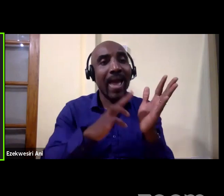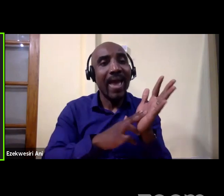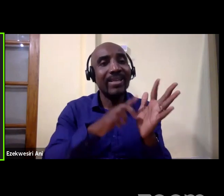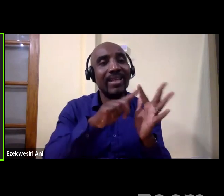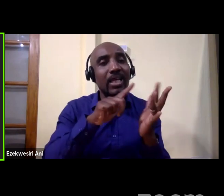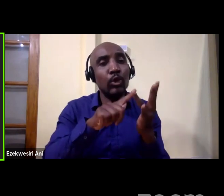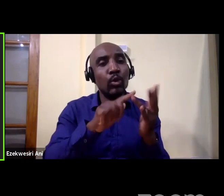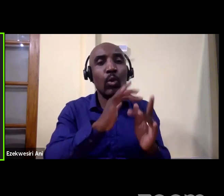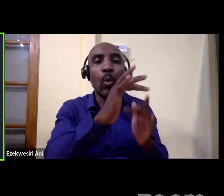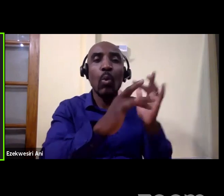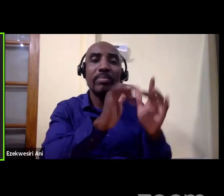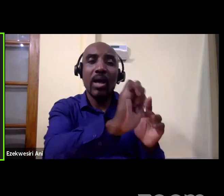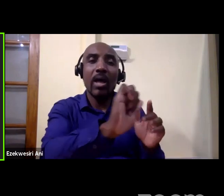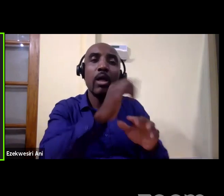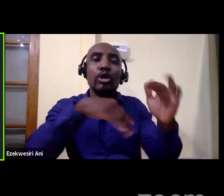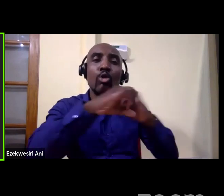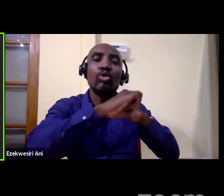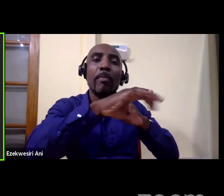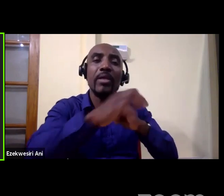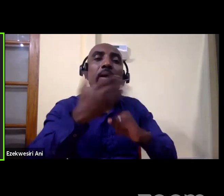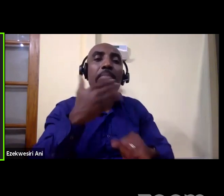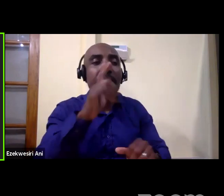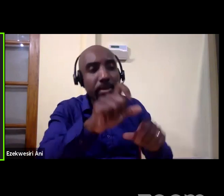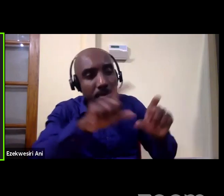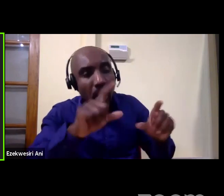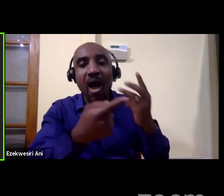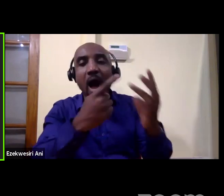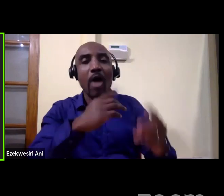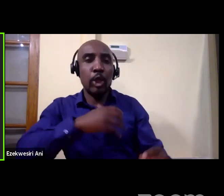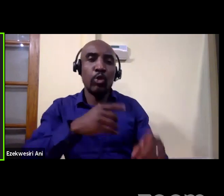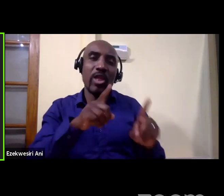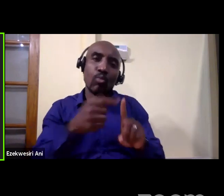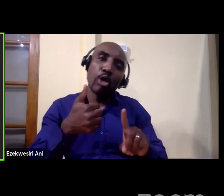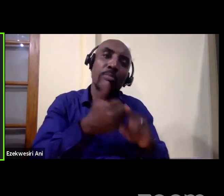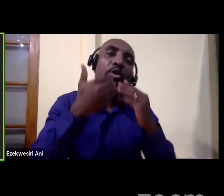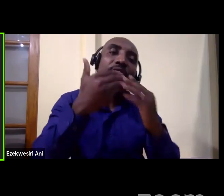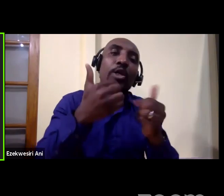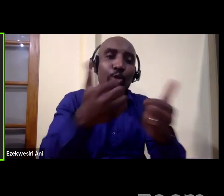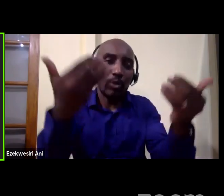website and their social media and other unions. Thank you so much. Good evening.